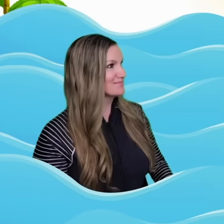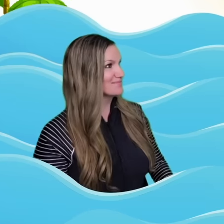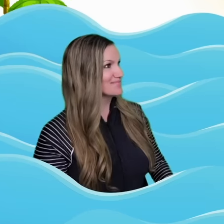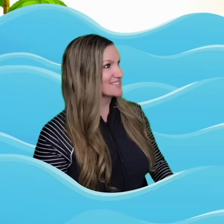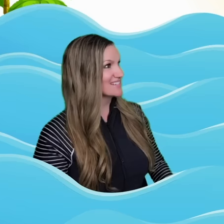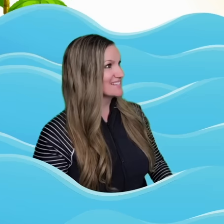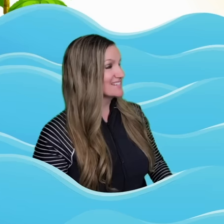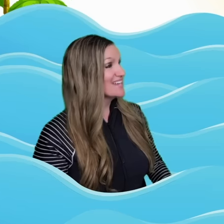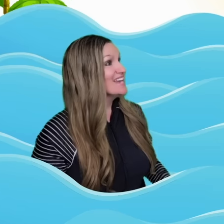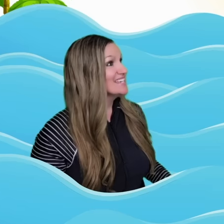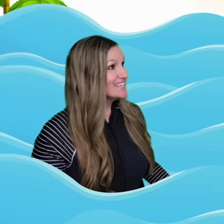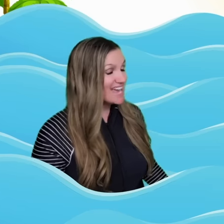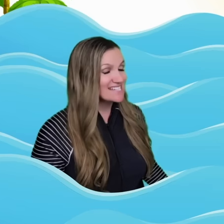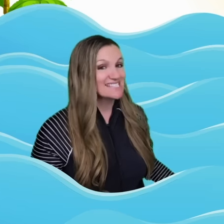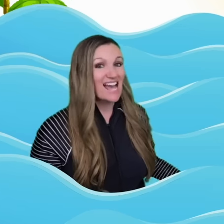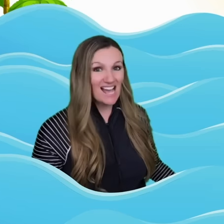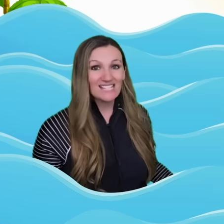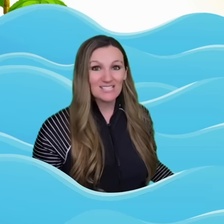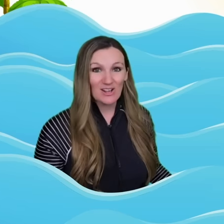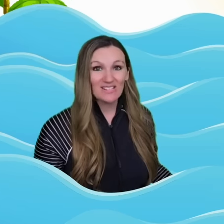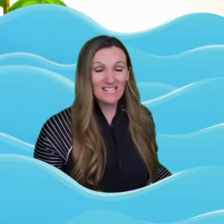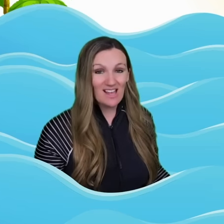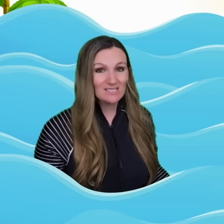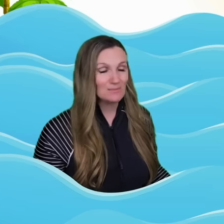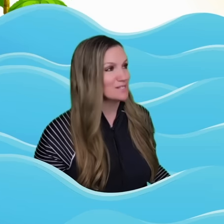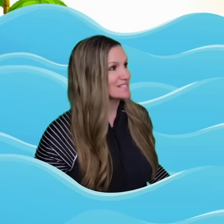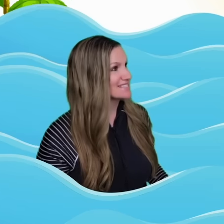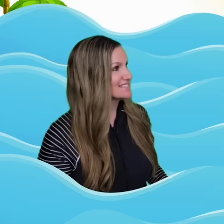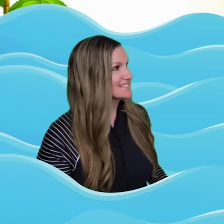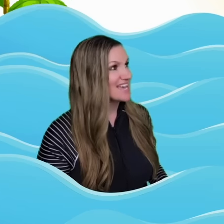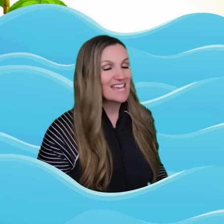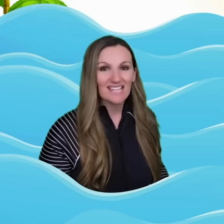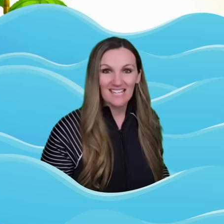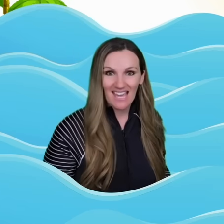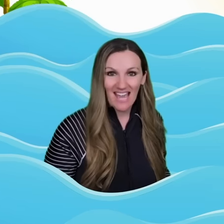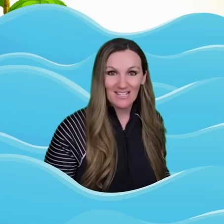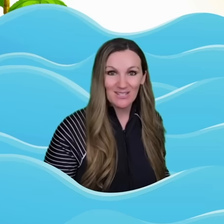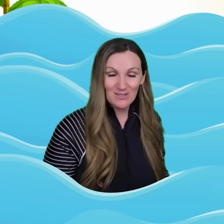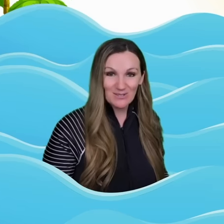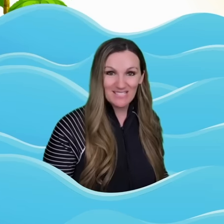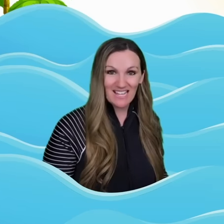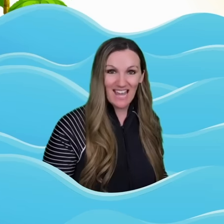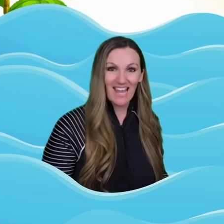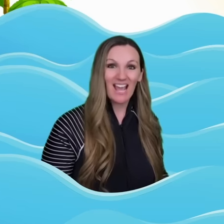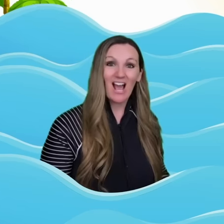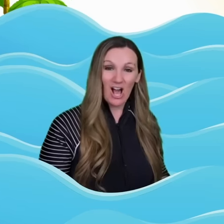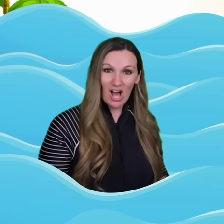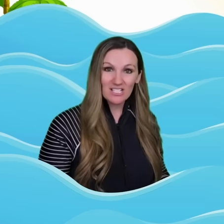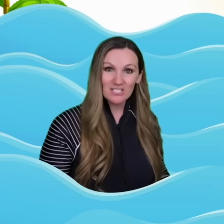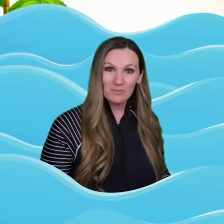an octopus? Yes, I saw an octopus. Can you say